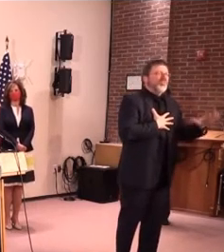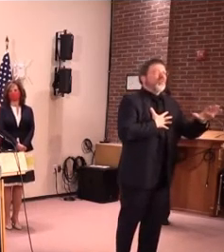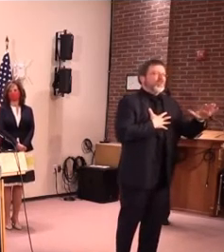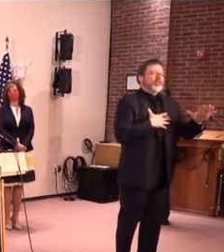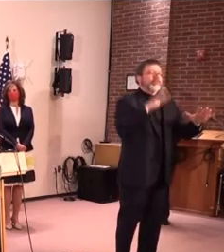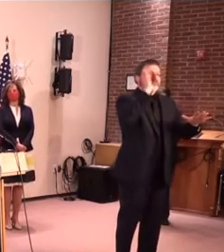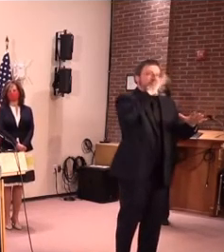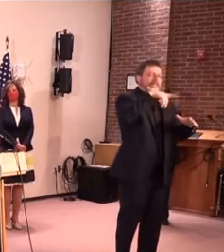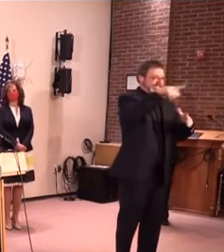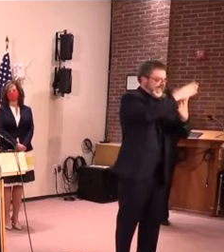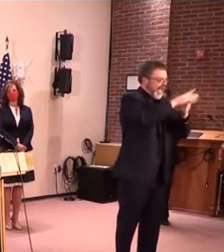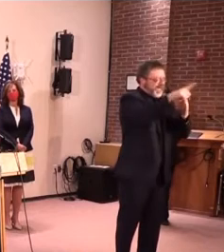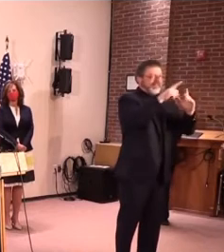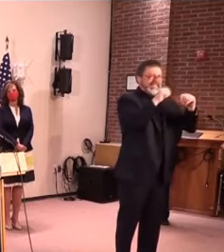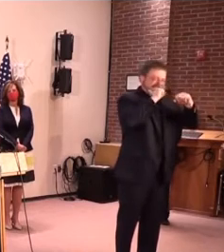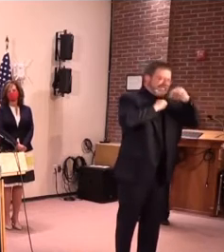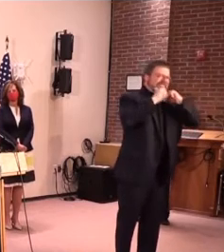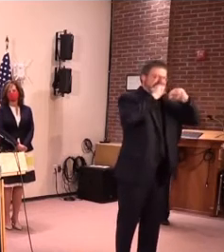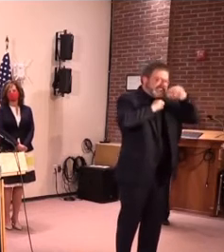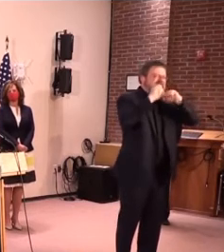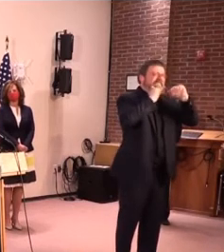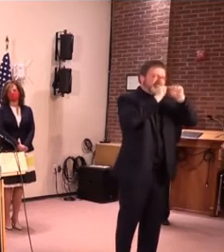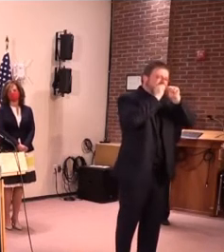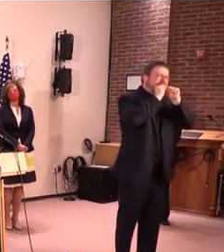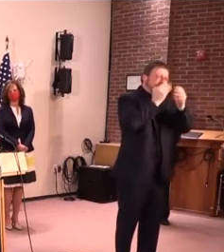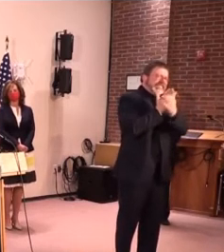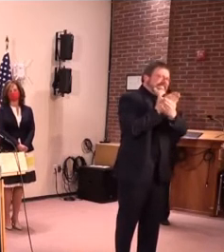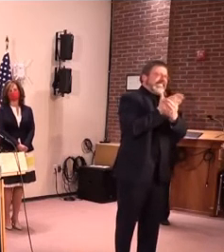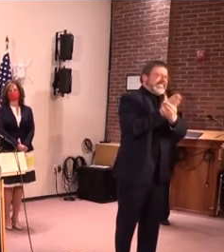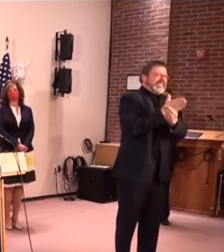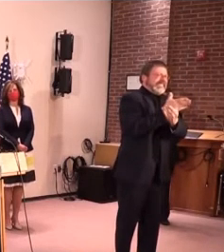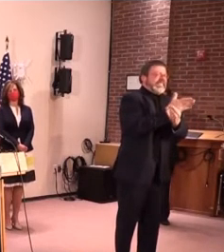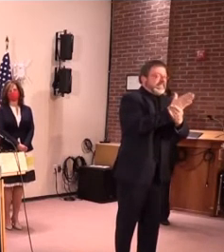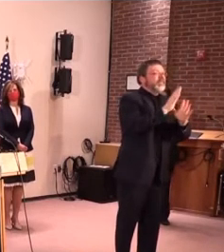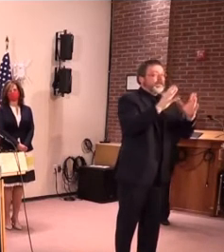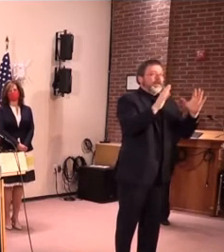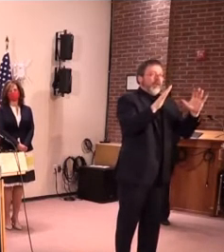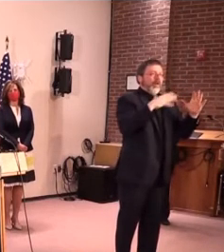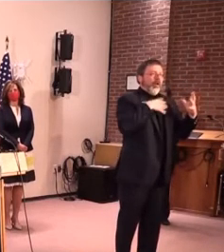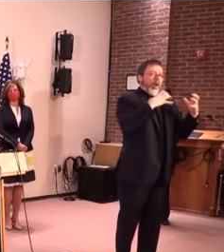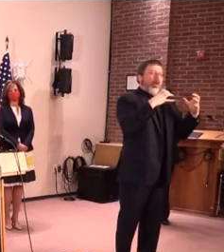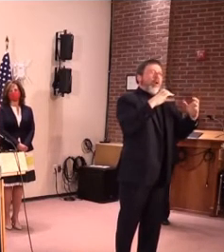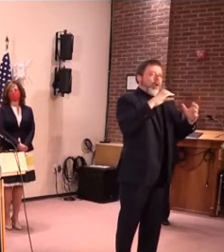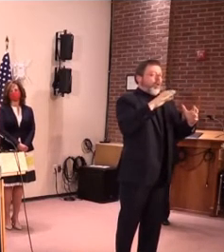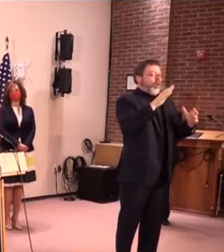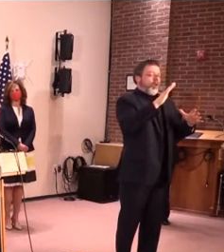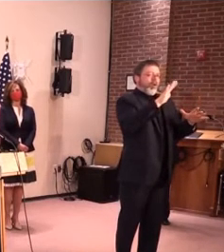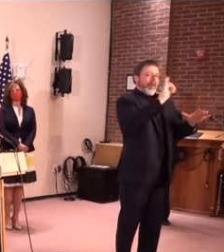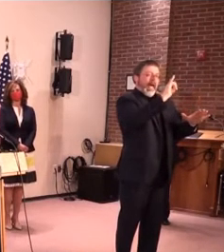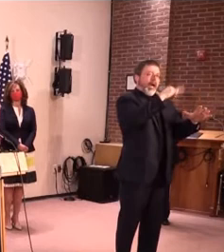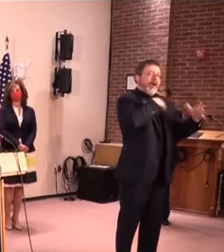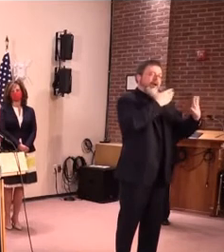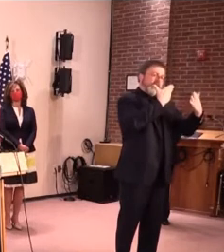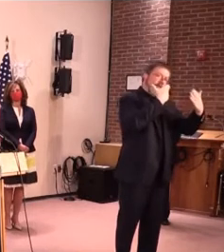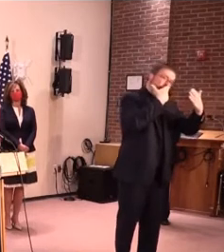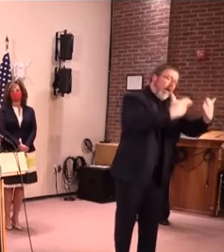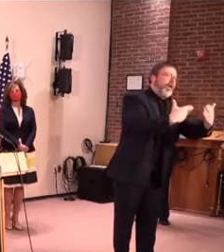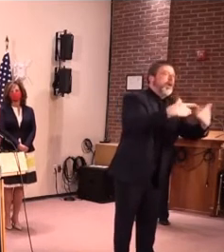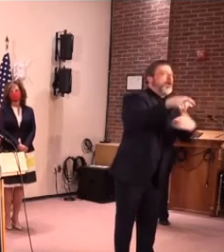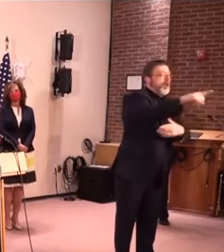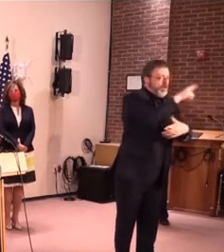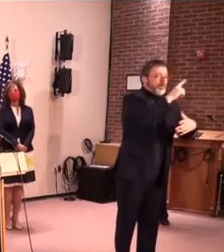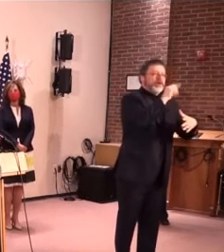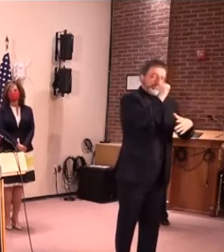enormous financial pressure, and their attitude really inspires us. For those small businesses who haven't heard